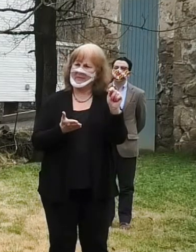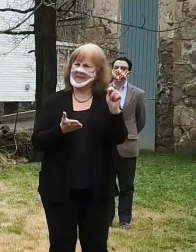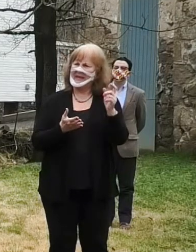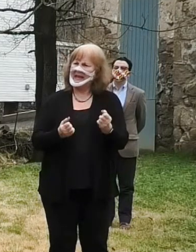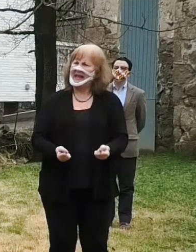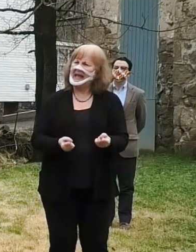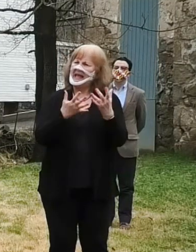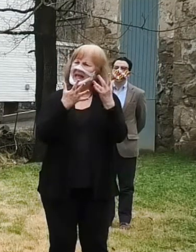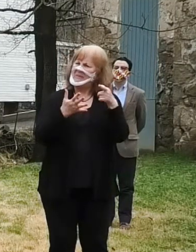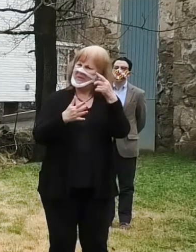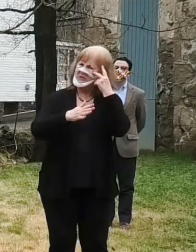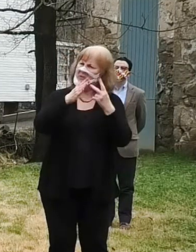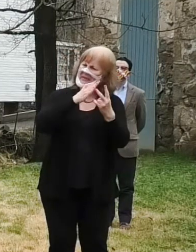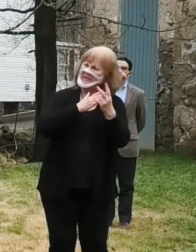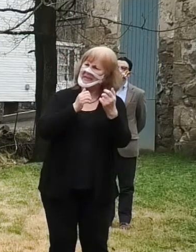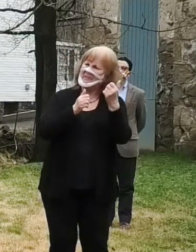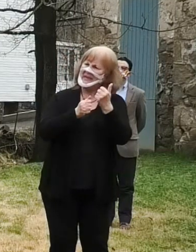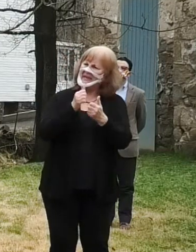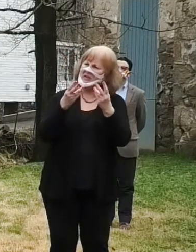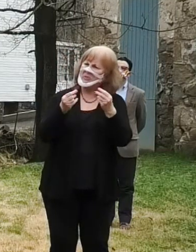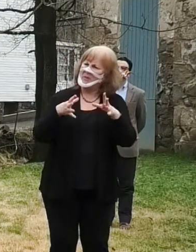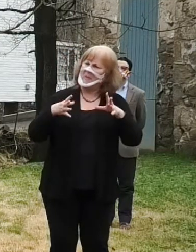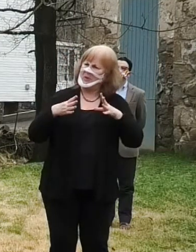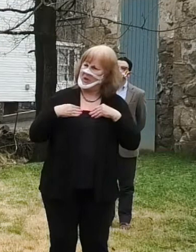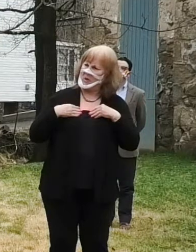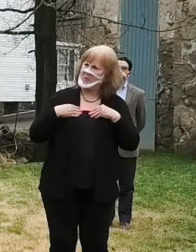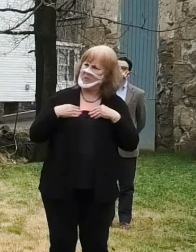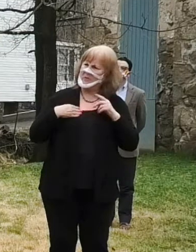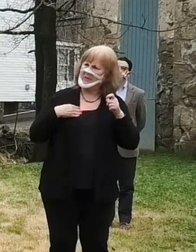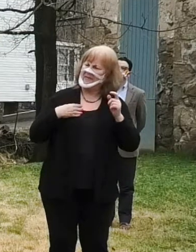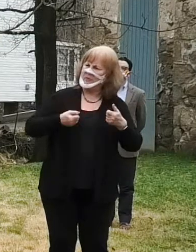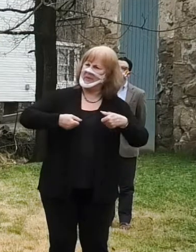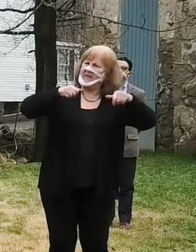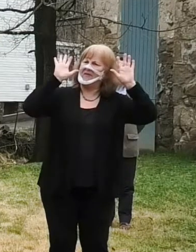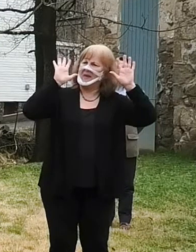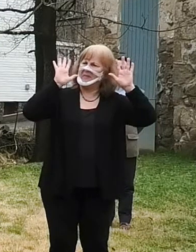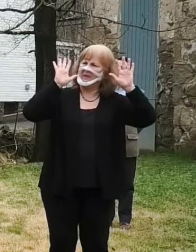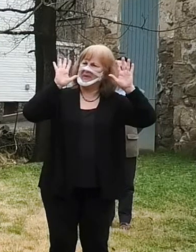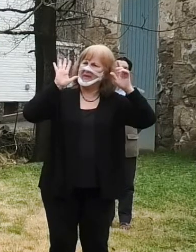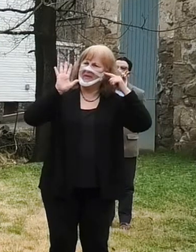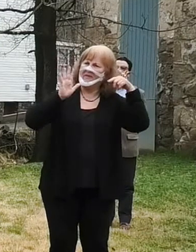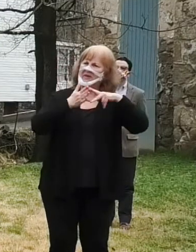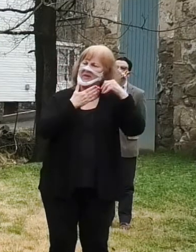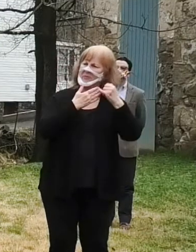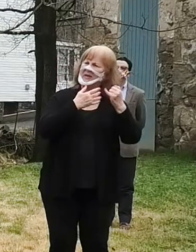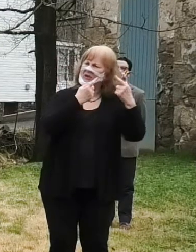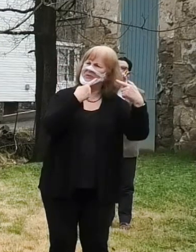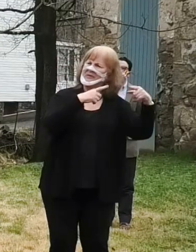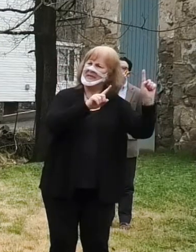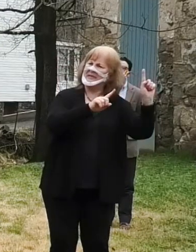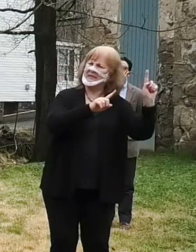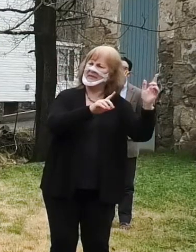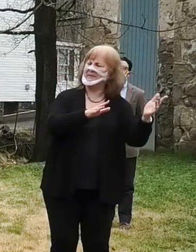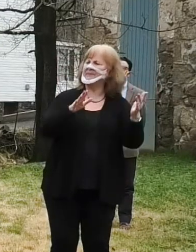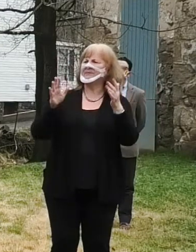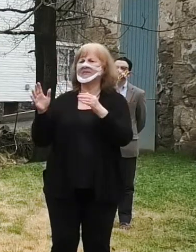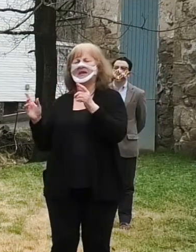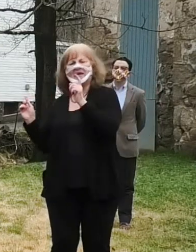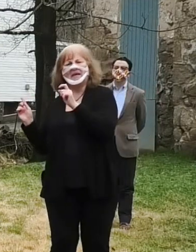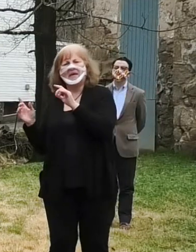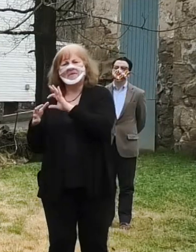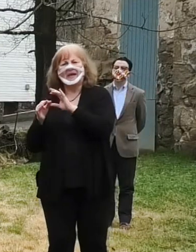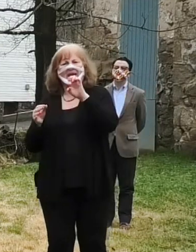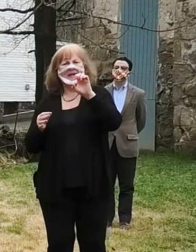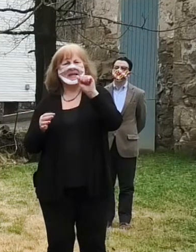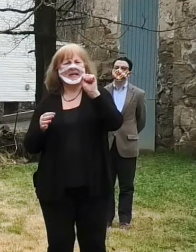how much do you anticipate that each property owner will have to give up for this project to be successful? So the question is about